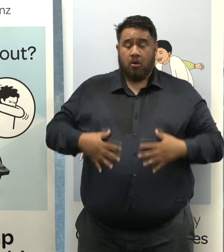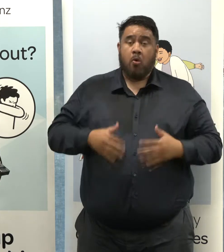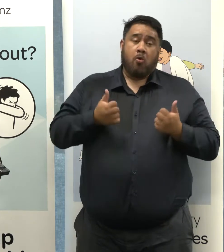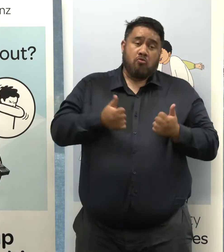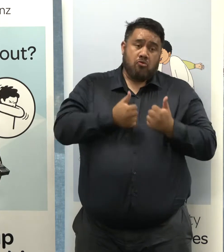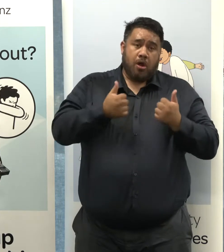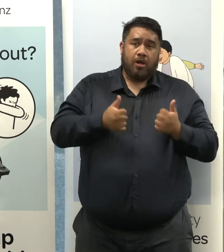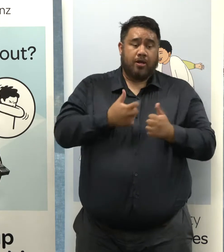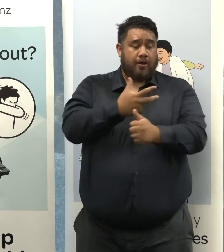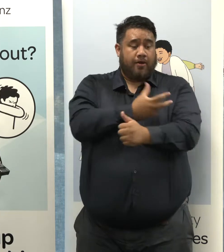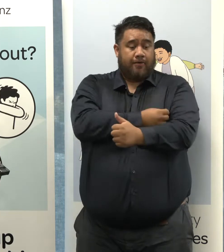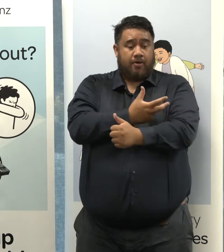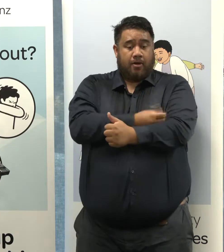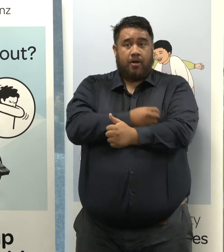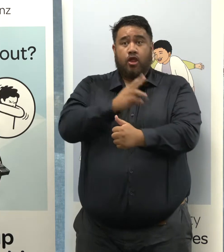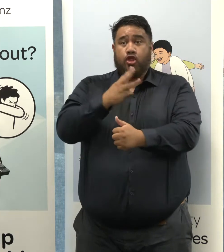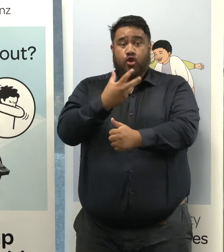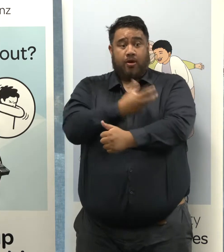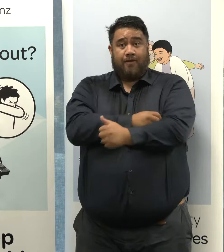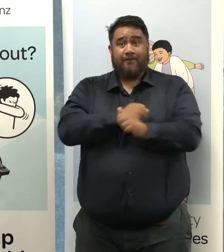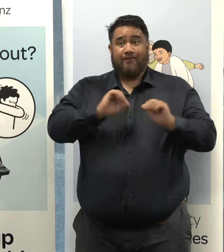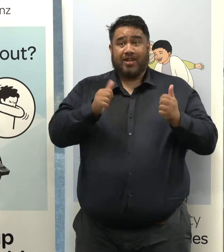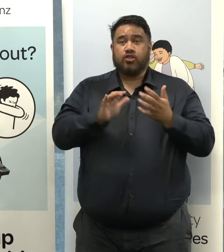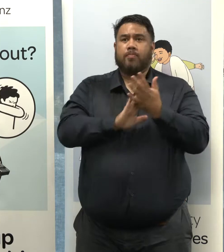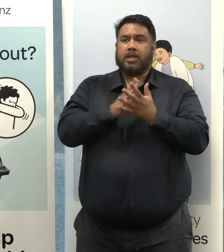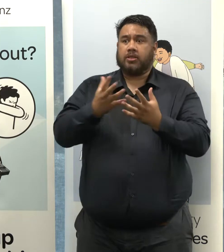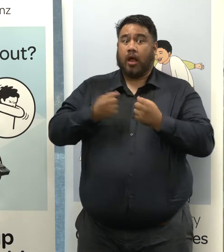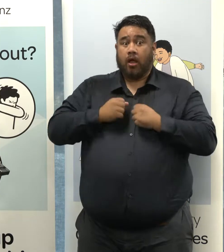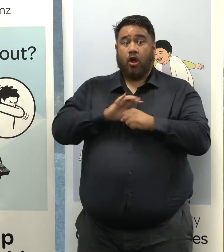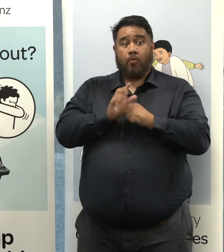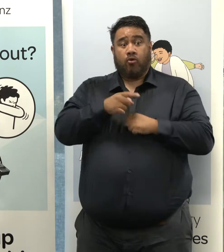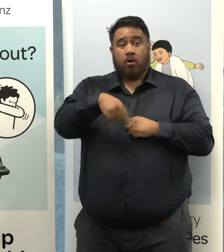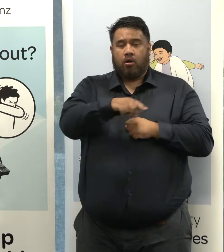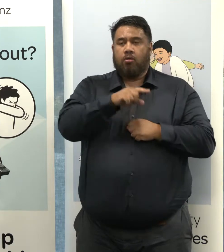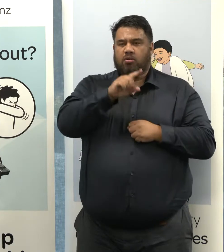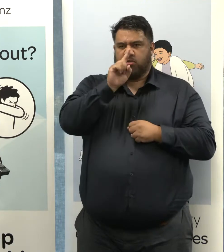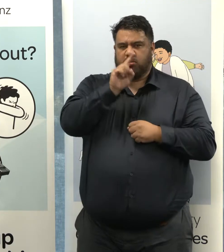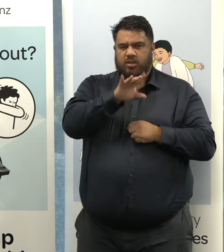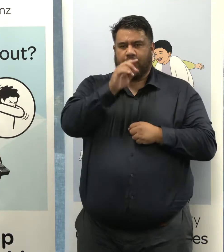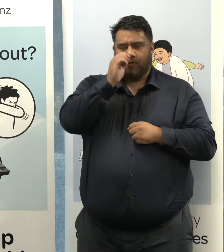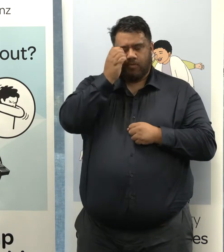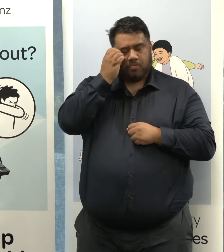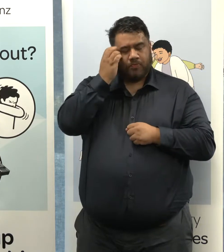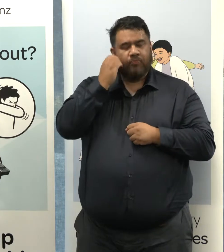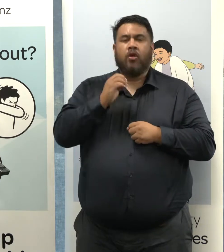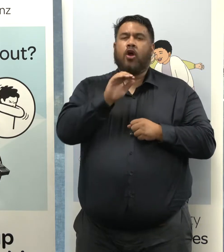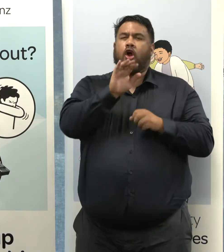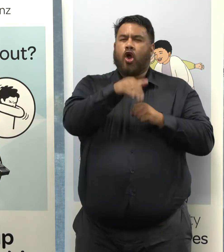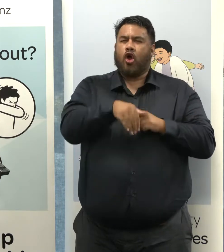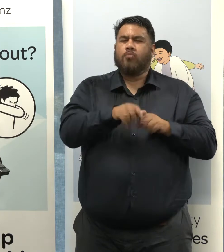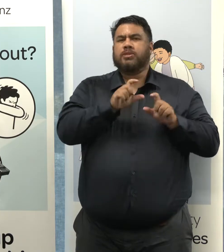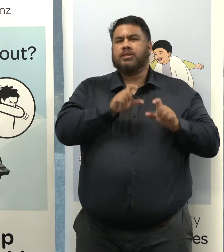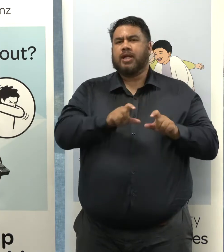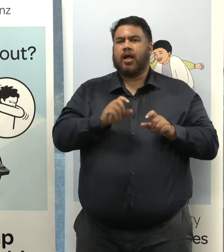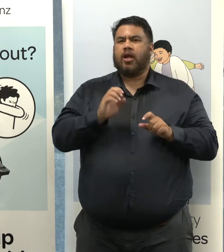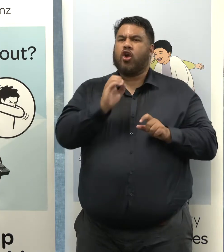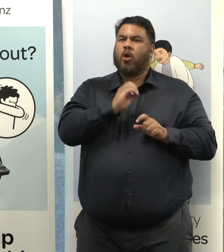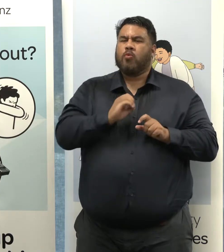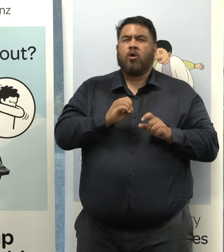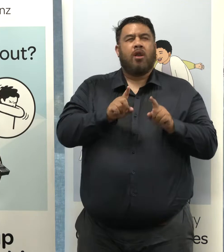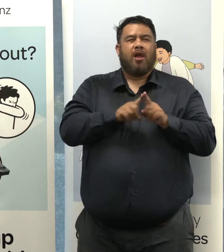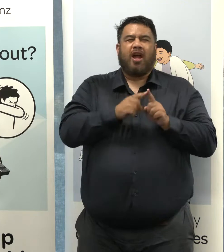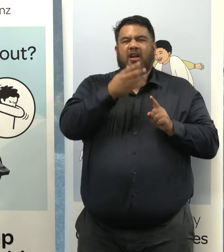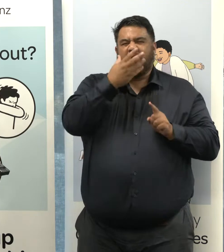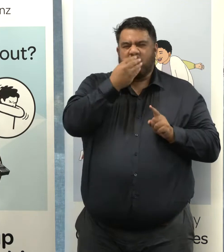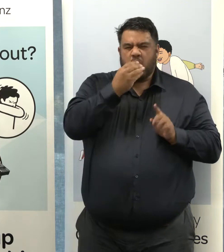fully vaccinated and boosted, will have a very mild illness, will be able to manage it at home, and it will be like the normal flu. And if you need to